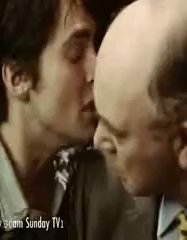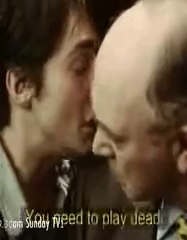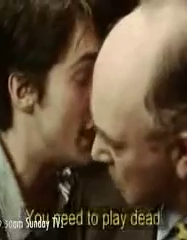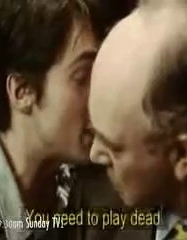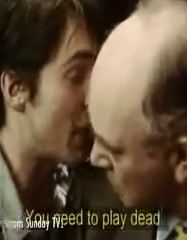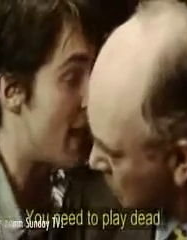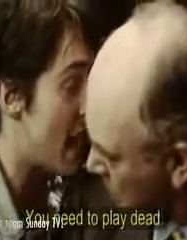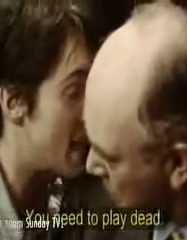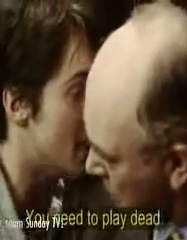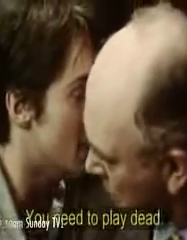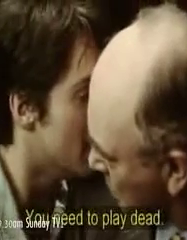You need to play dead.